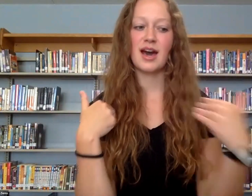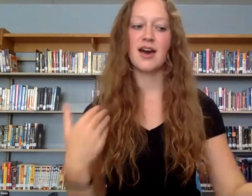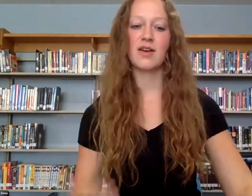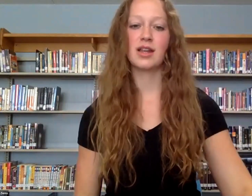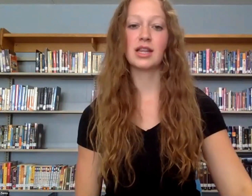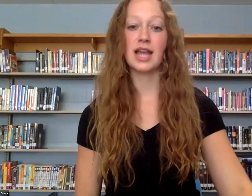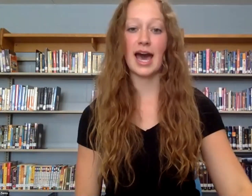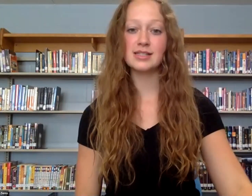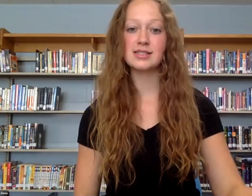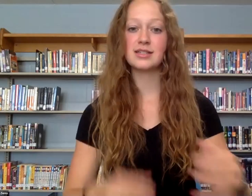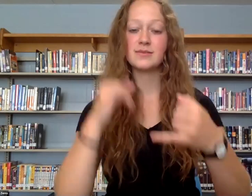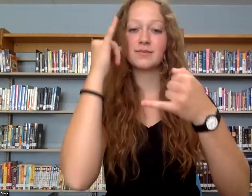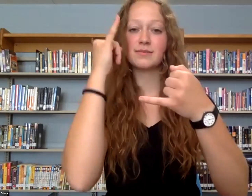have last,